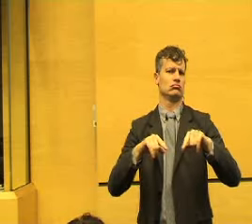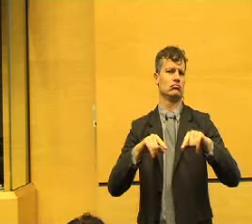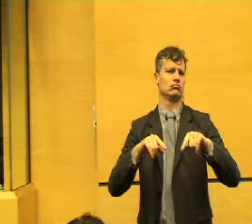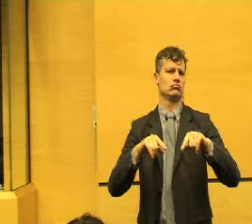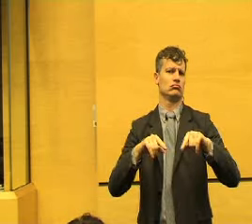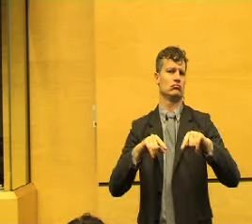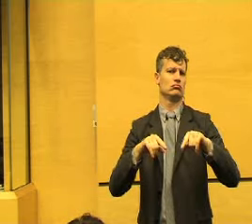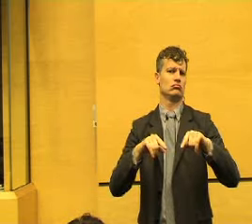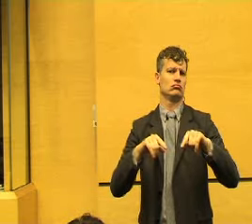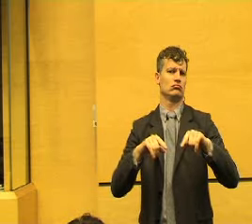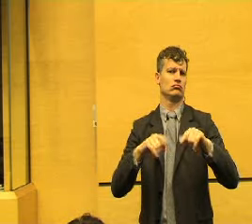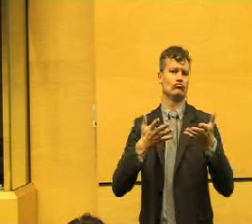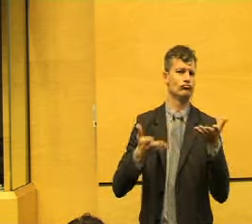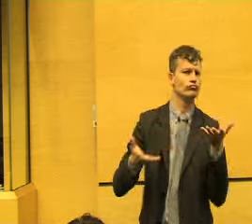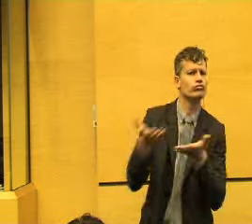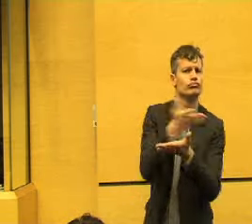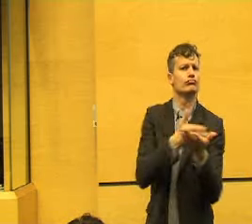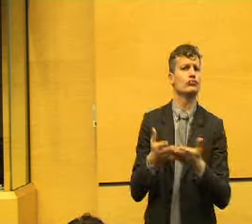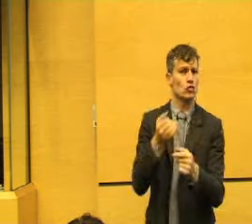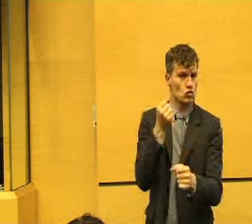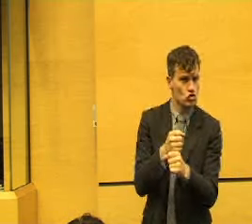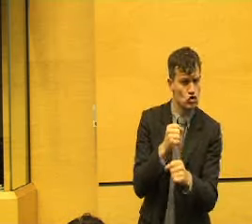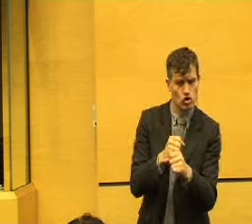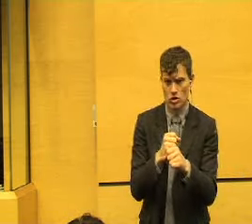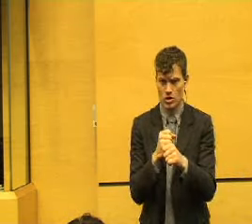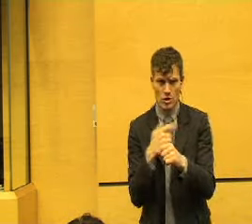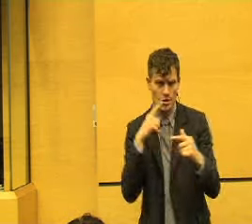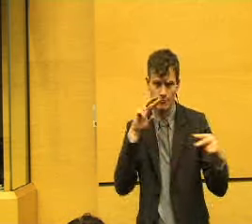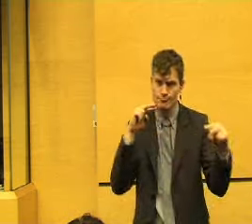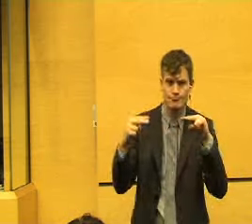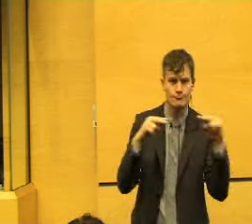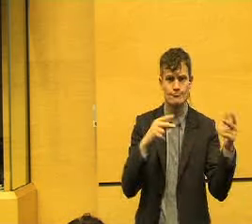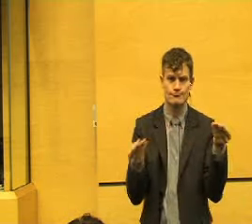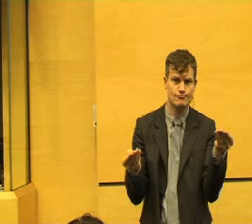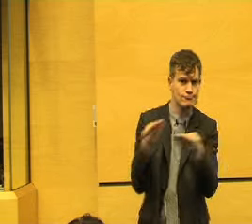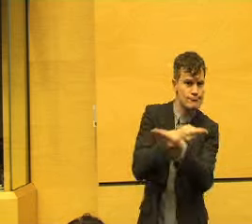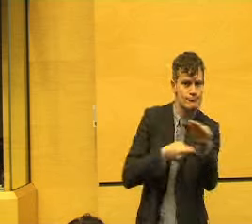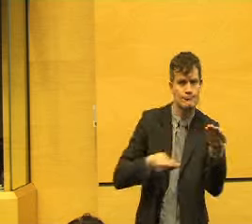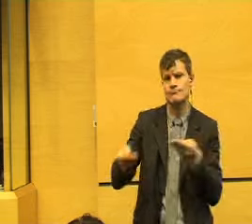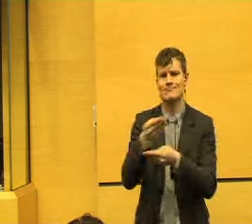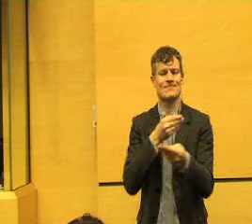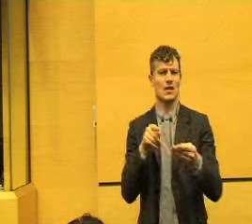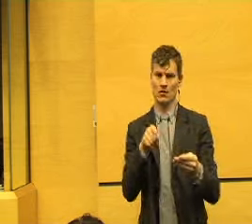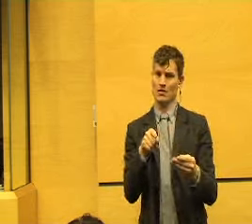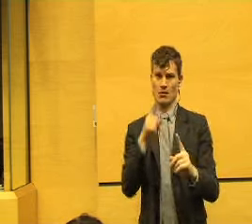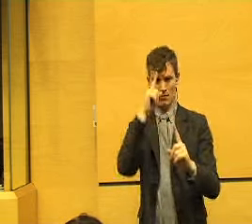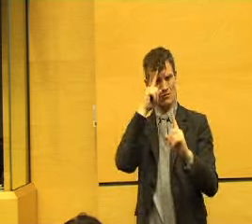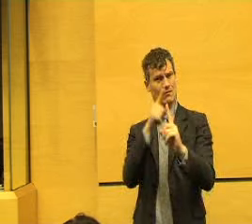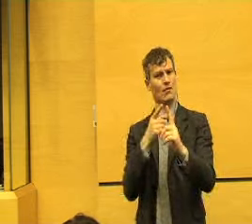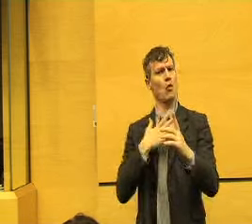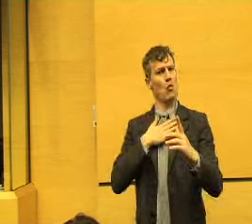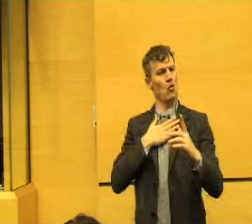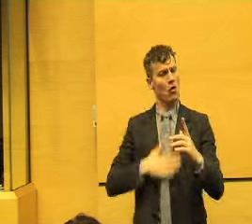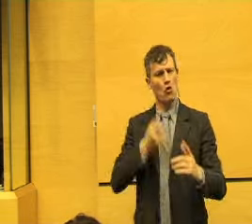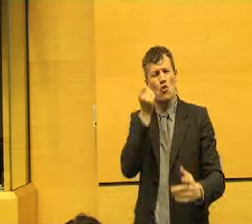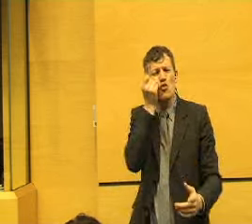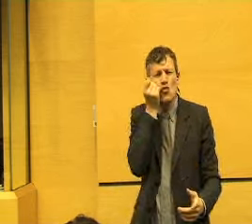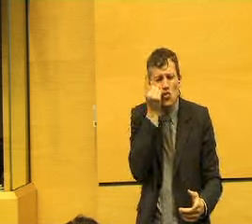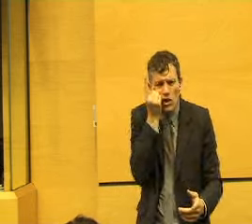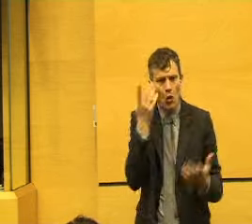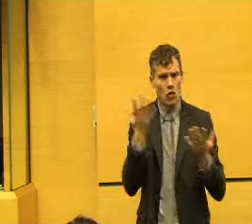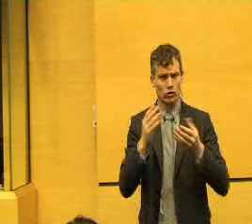correct understanding and identify challenges of the implementation of the provision